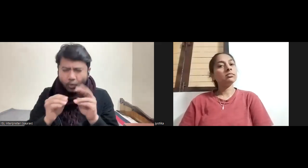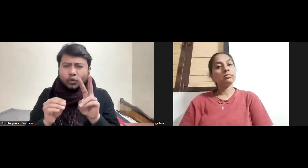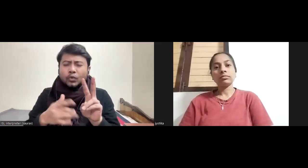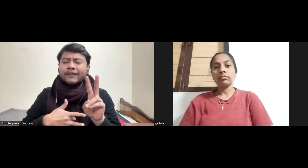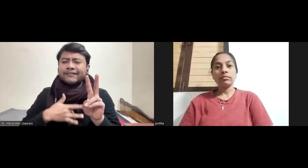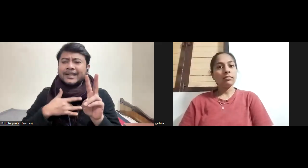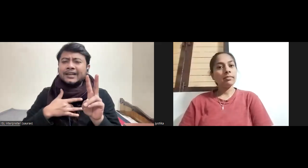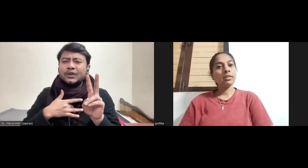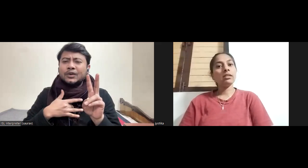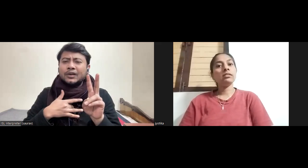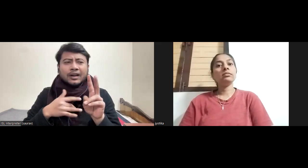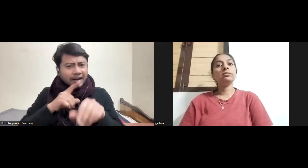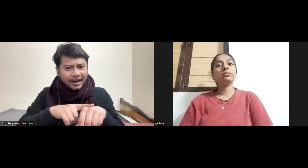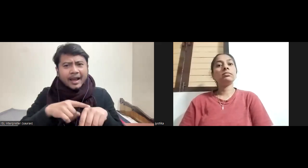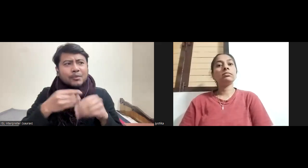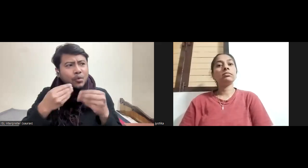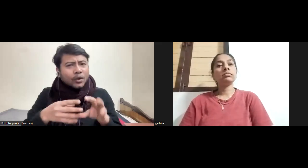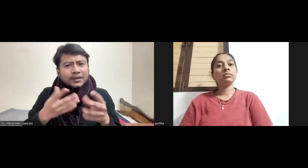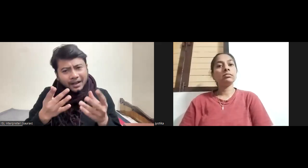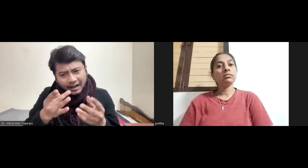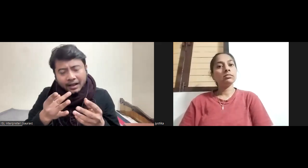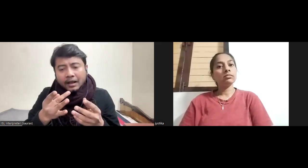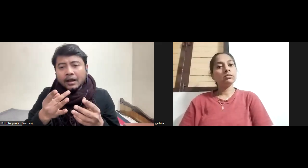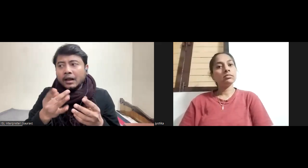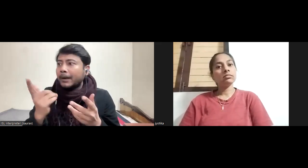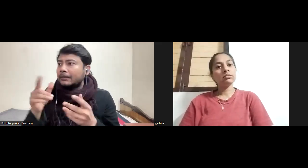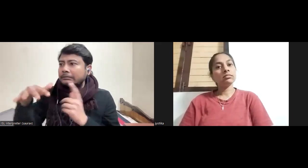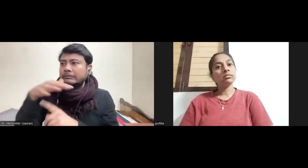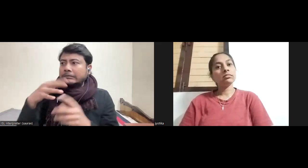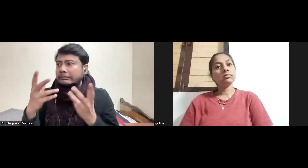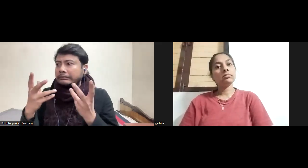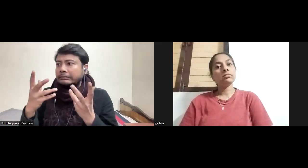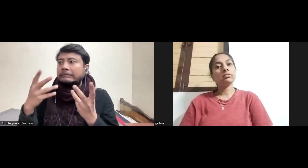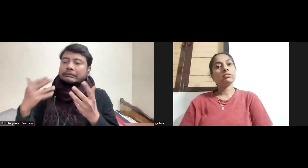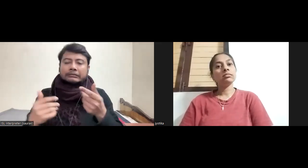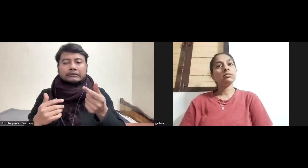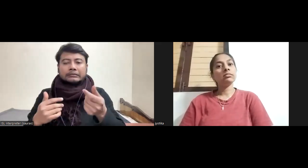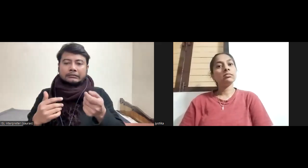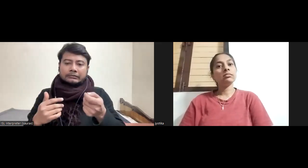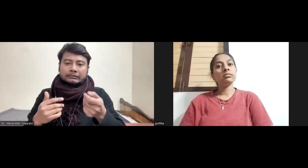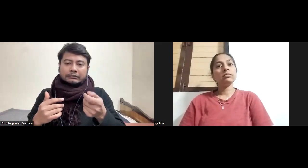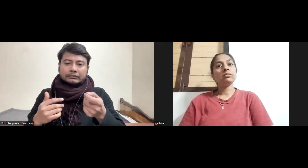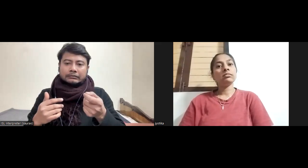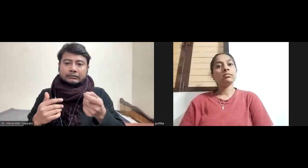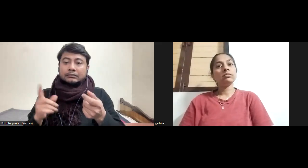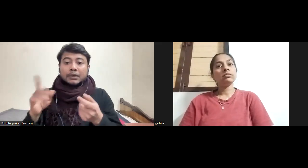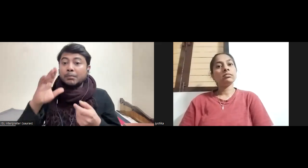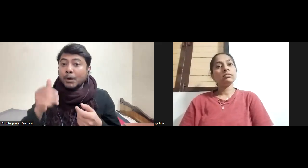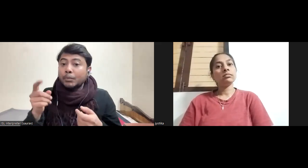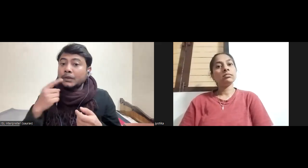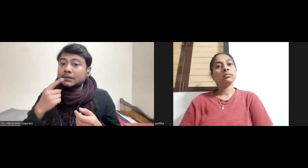time, even there you can use this counter. But Prabhupada would say only on beat bag.